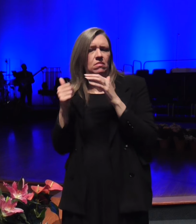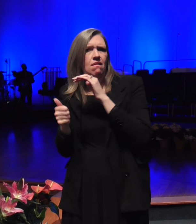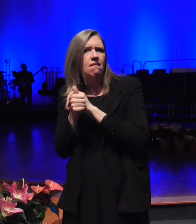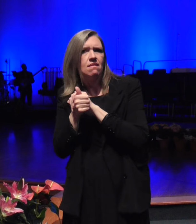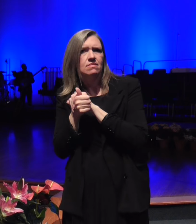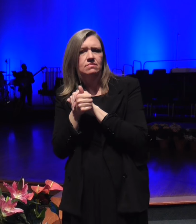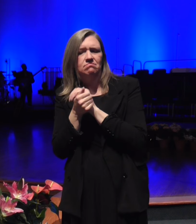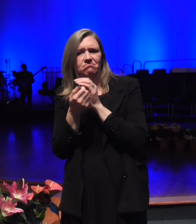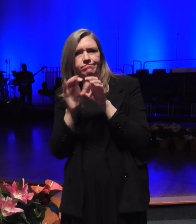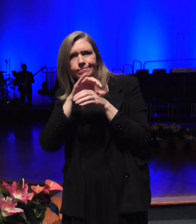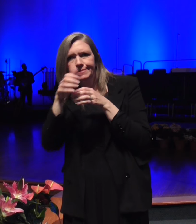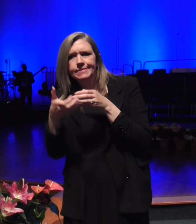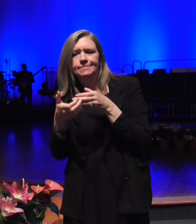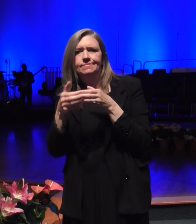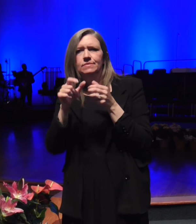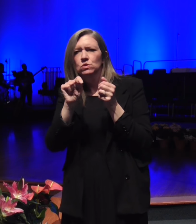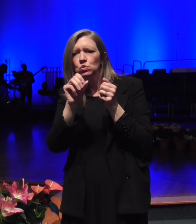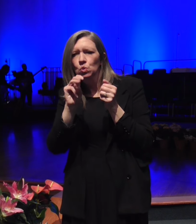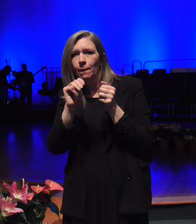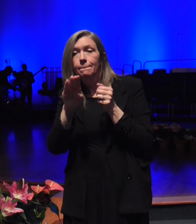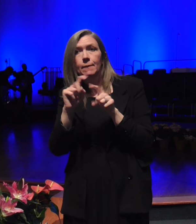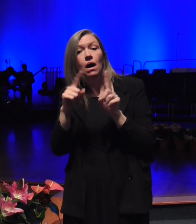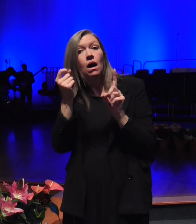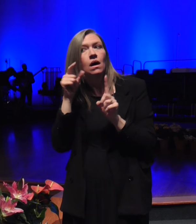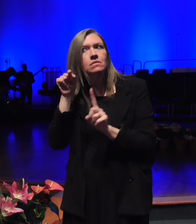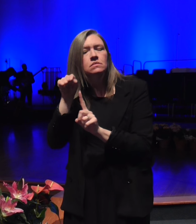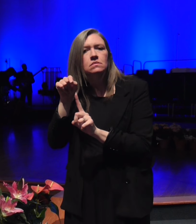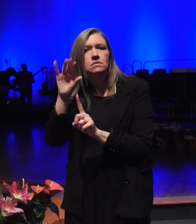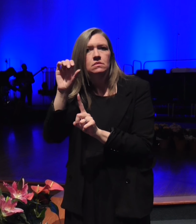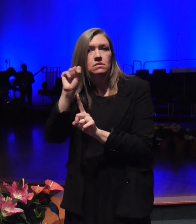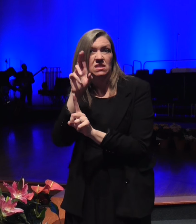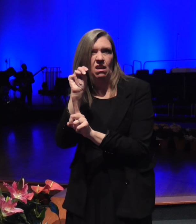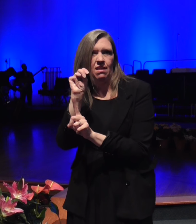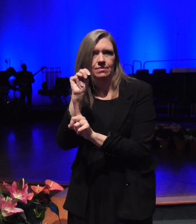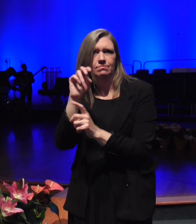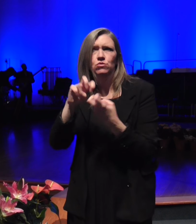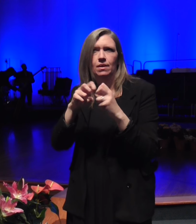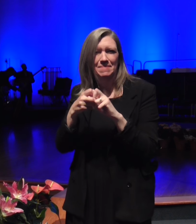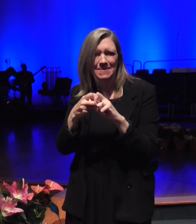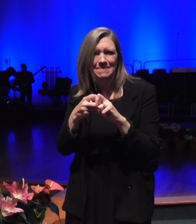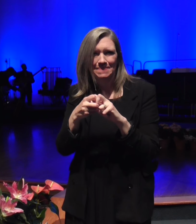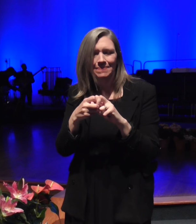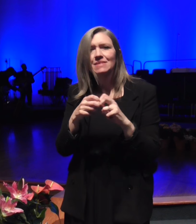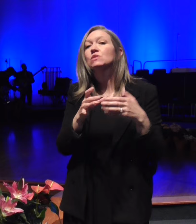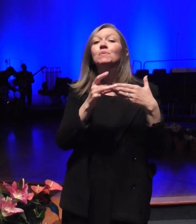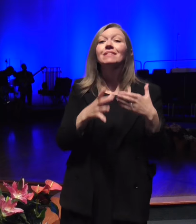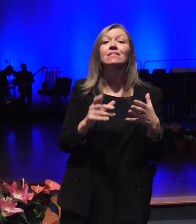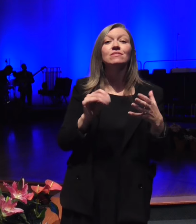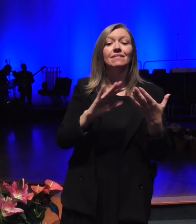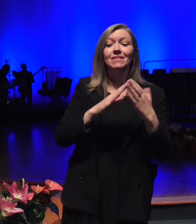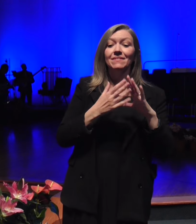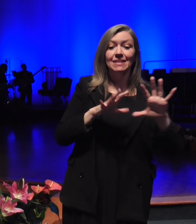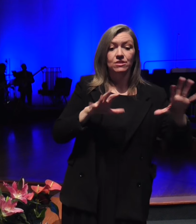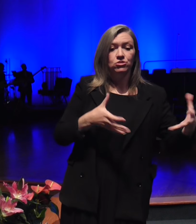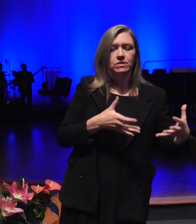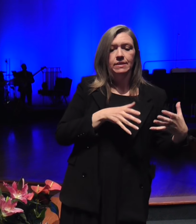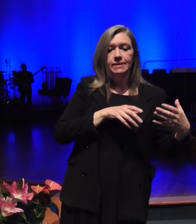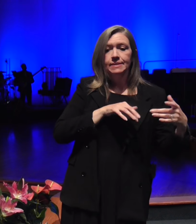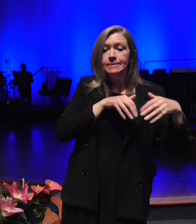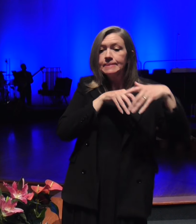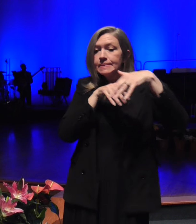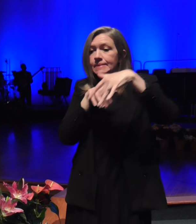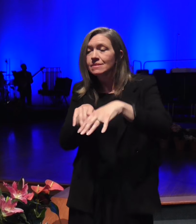a cave, in a tomb. And you see, she's the sun, so there's a problem here. And so the leaders of the village gather around the